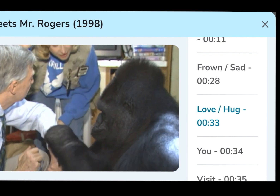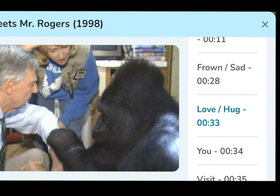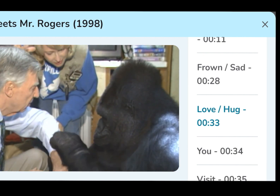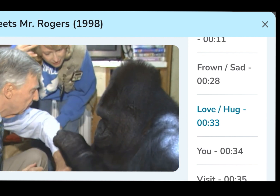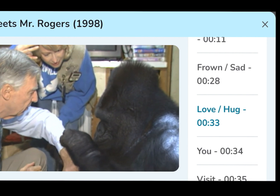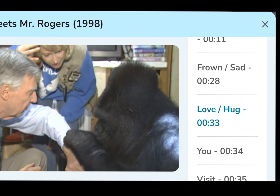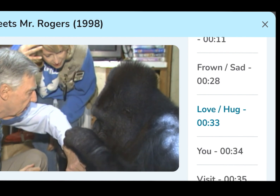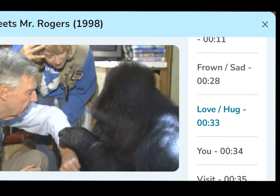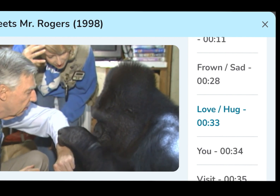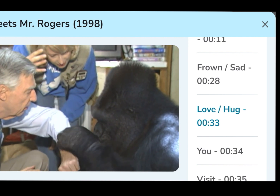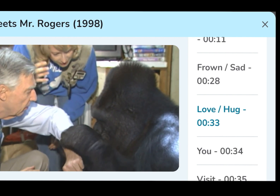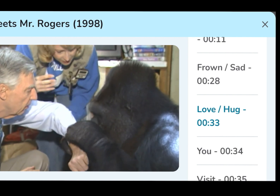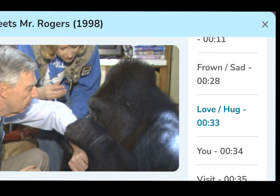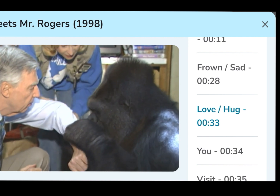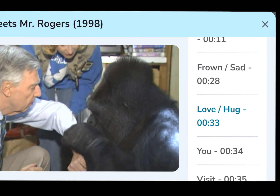that.